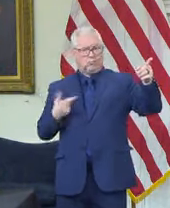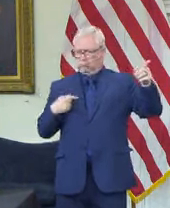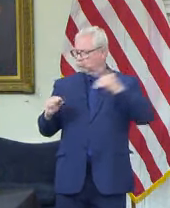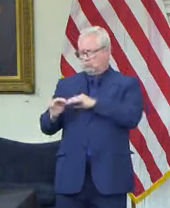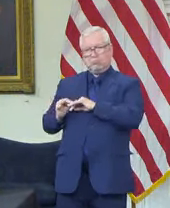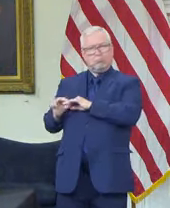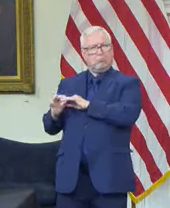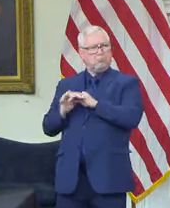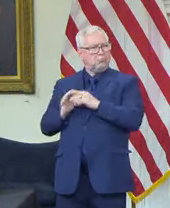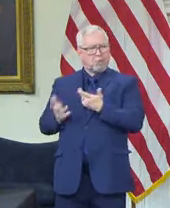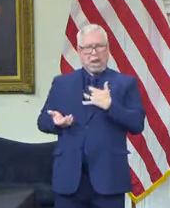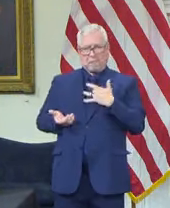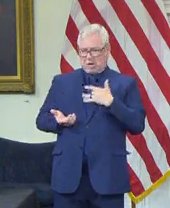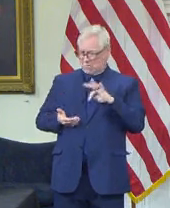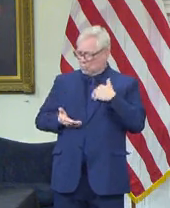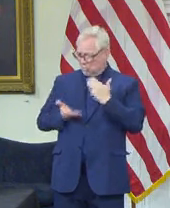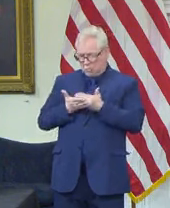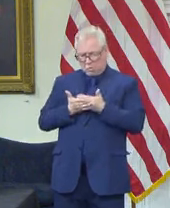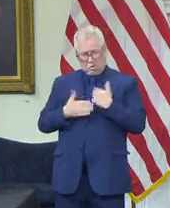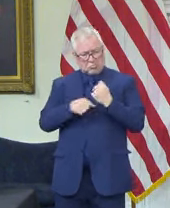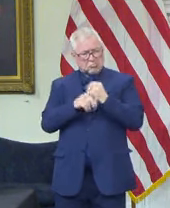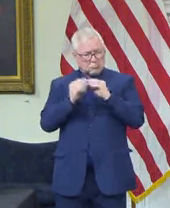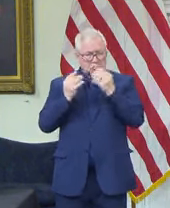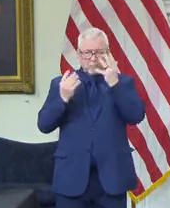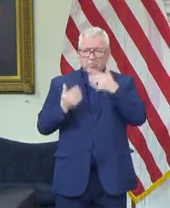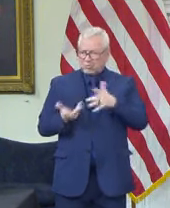with a fourth dose without the federal government.